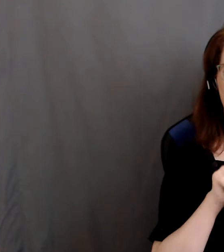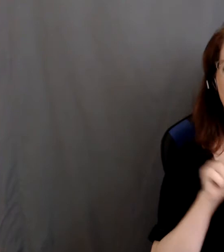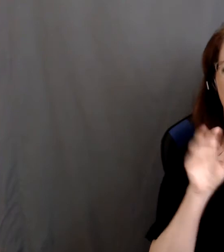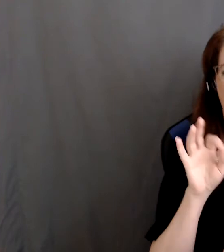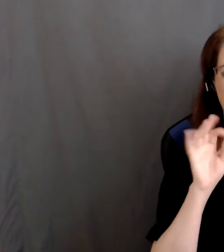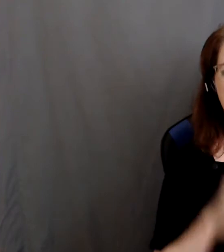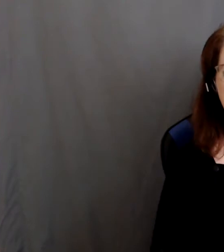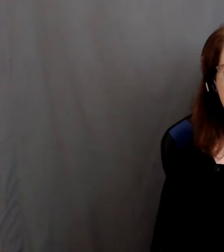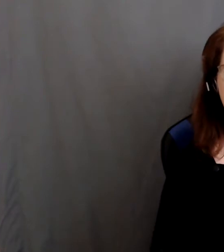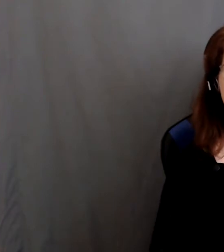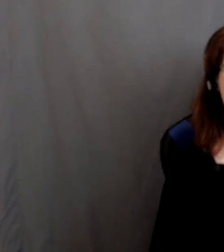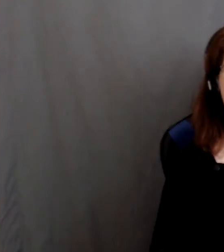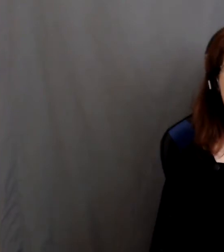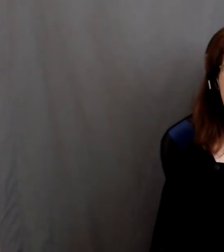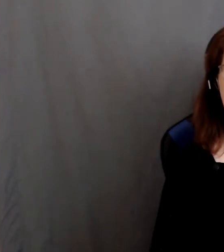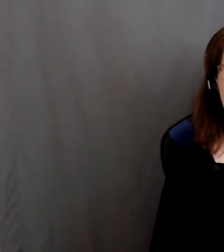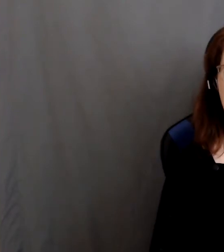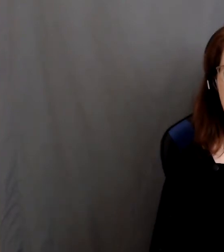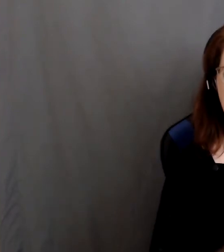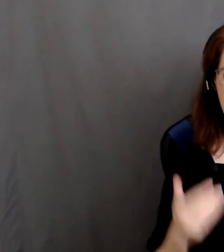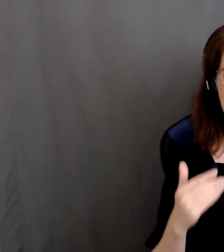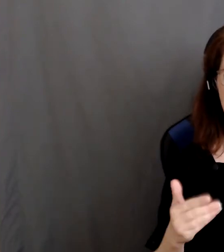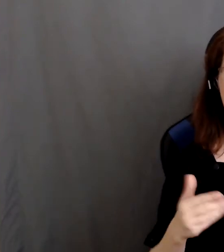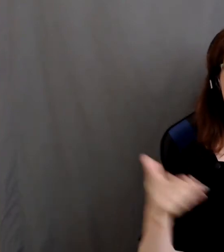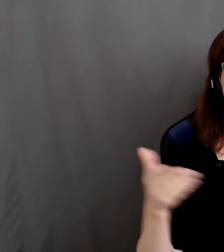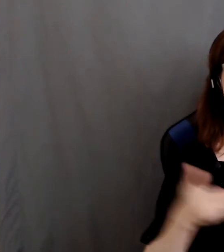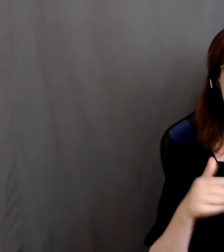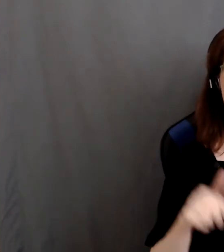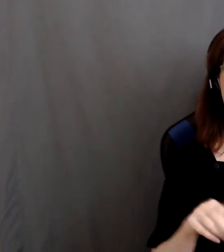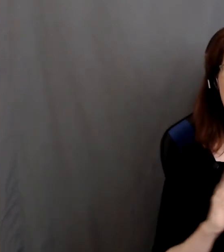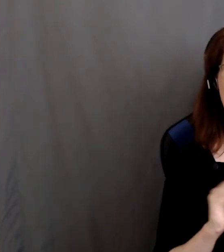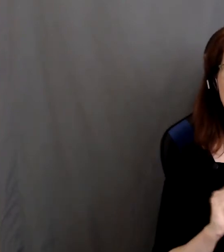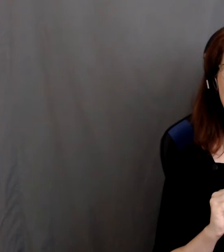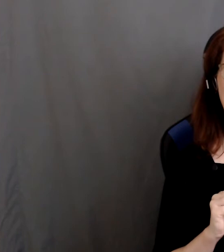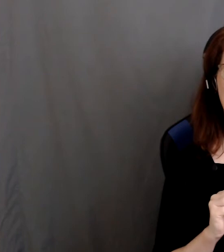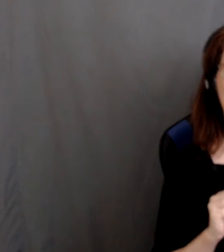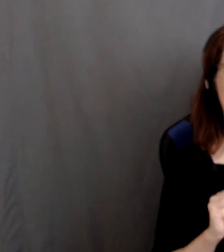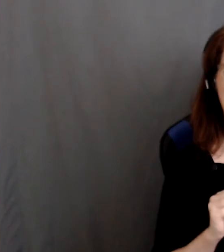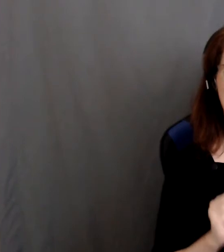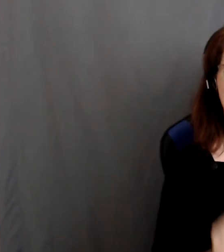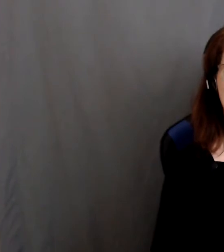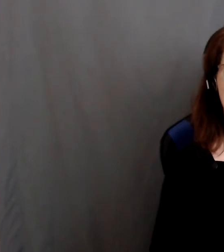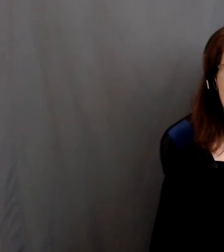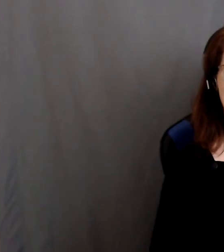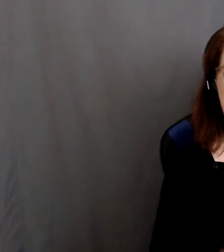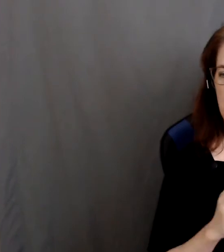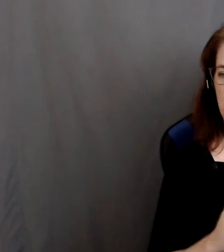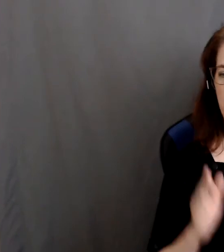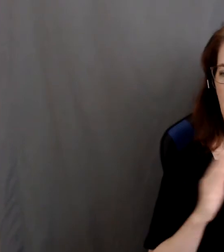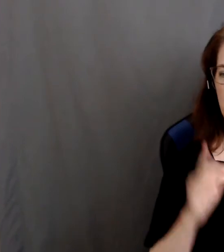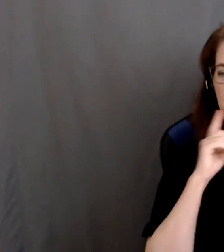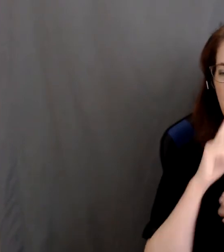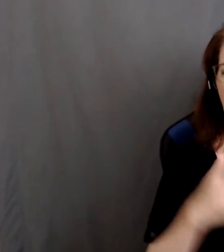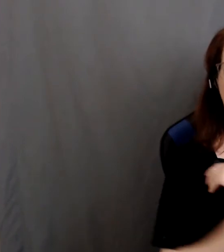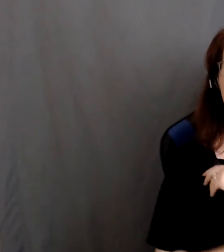So I want to go ahead and welcome you to this session. It's Strategies for Rural Outreach